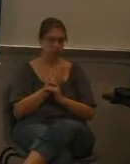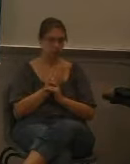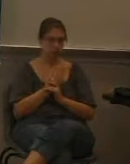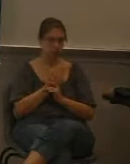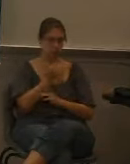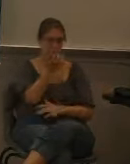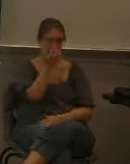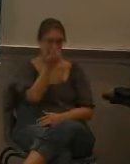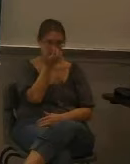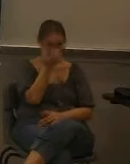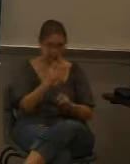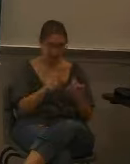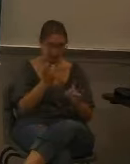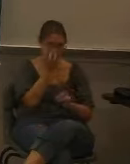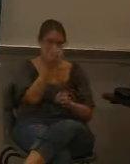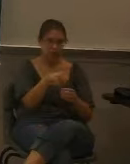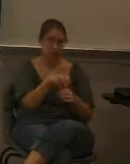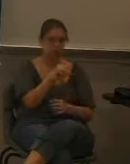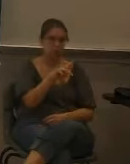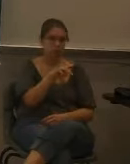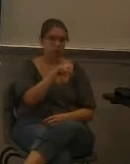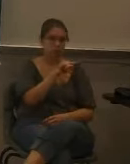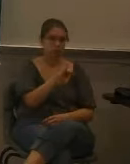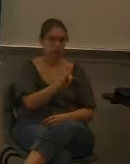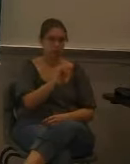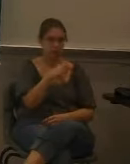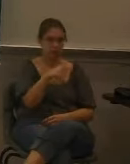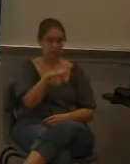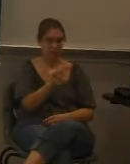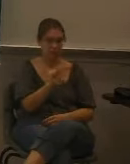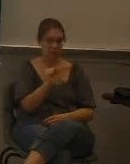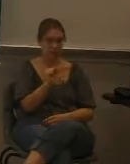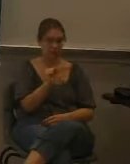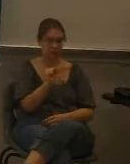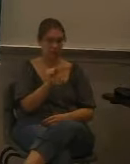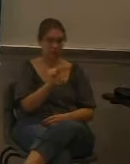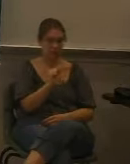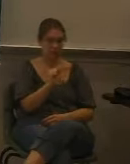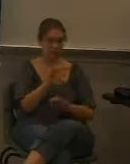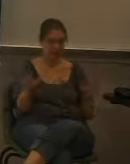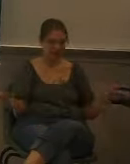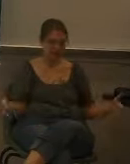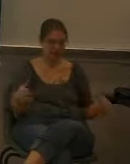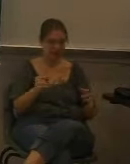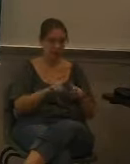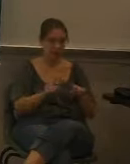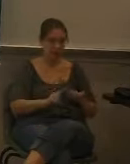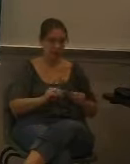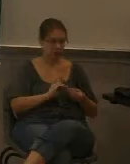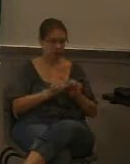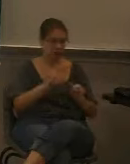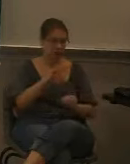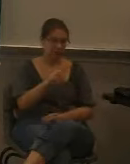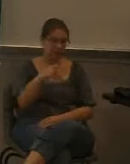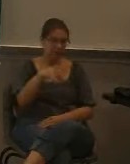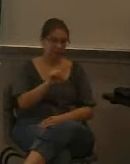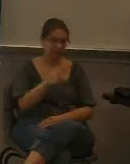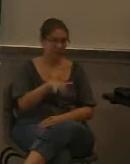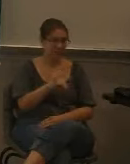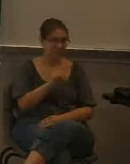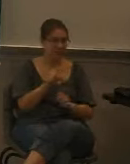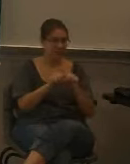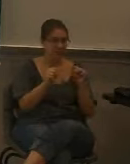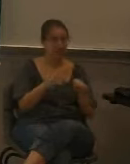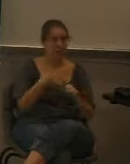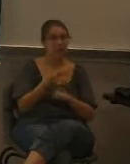grew grasses in multi-species and assemblages and different numbers of species, and found that the